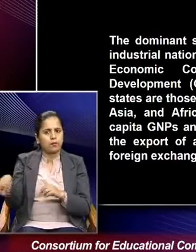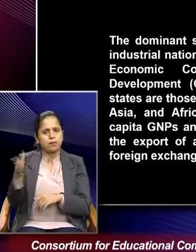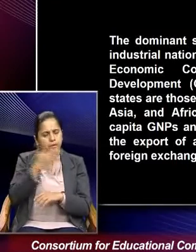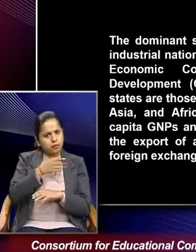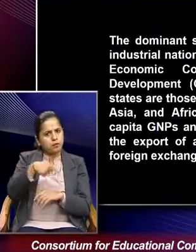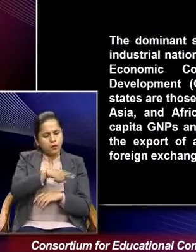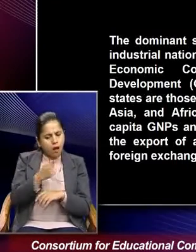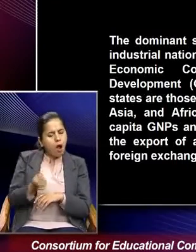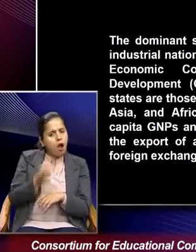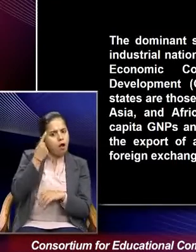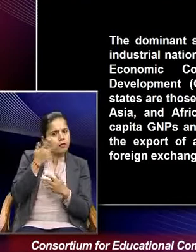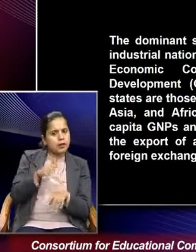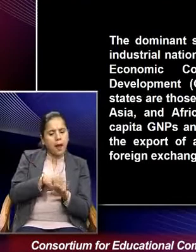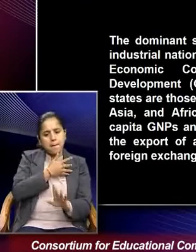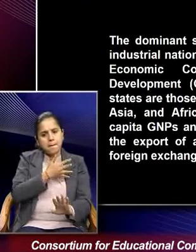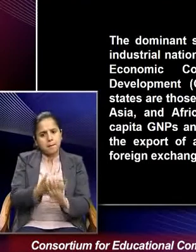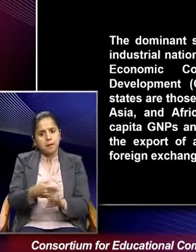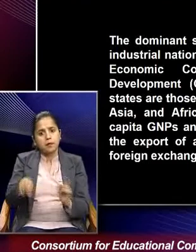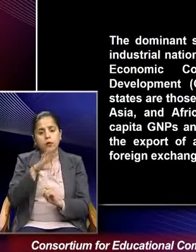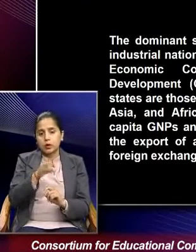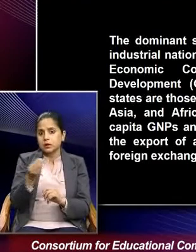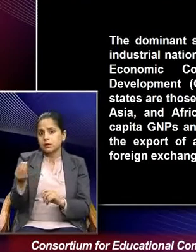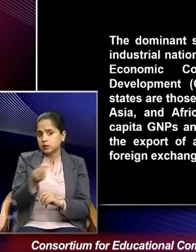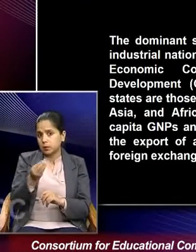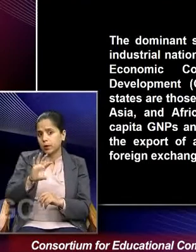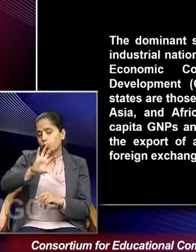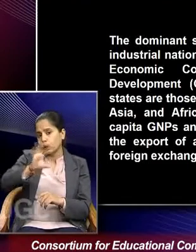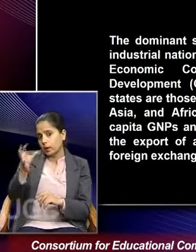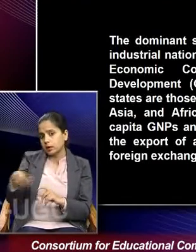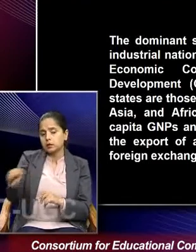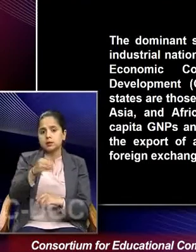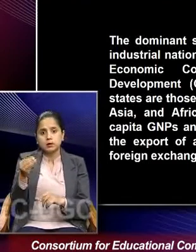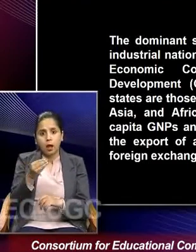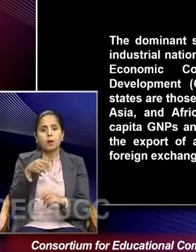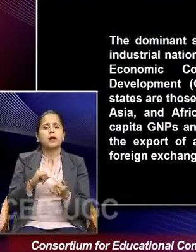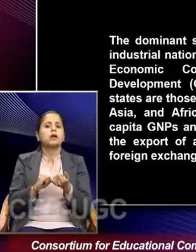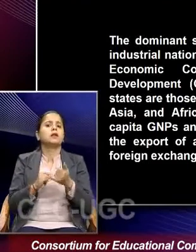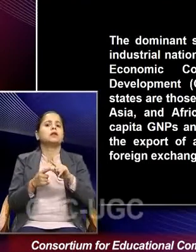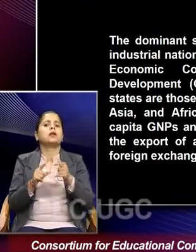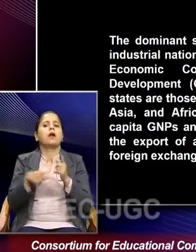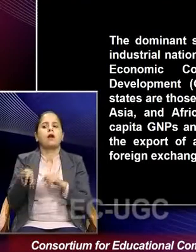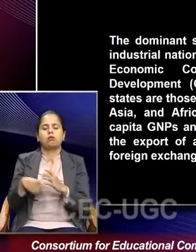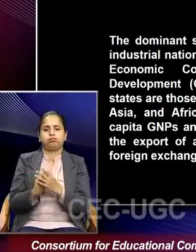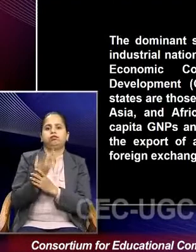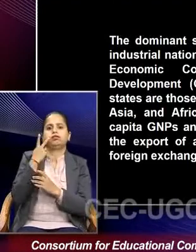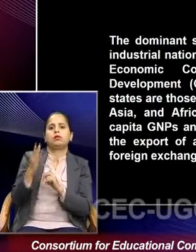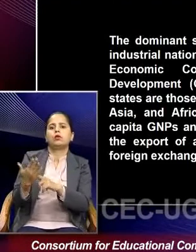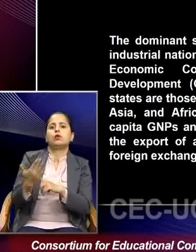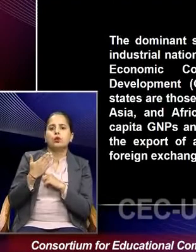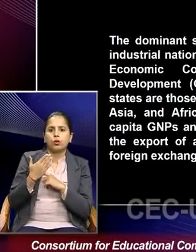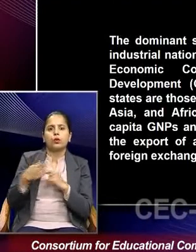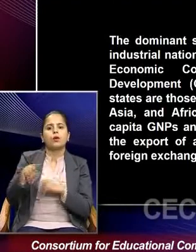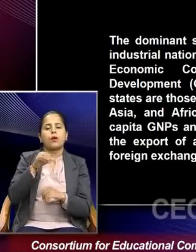period of time, certain semi-peripheral countries or certain semi-peripheral states have also emerged that have played the role